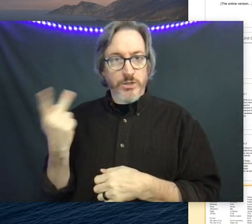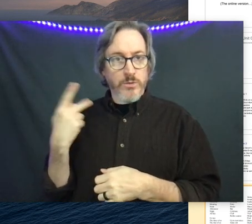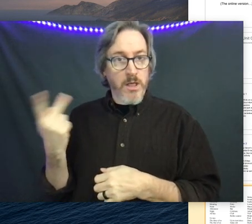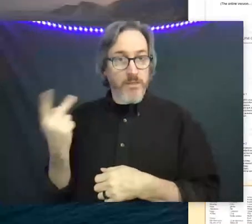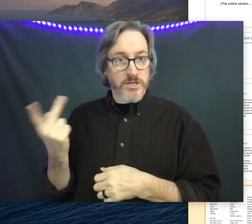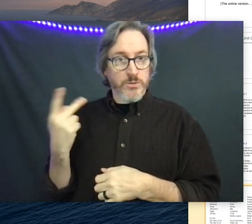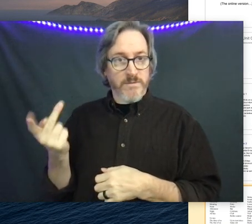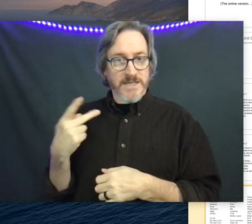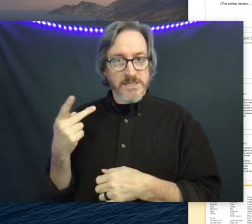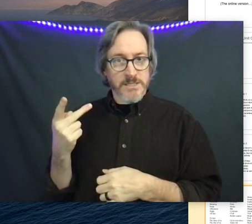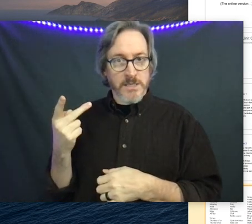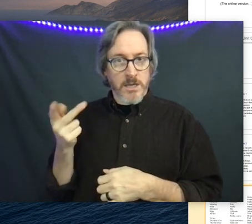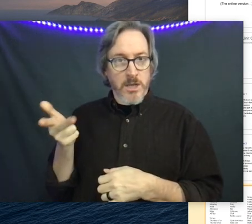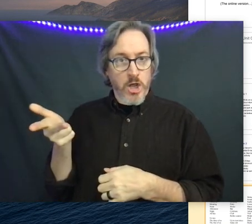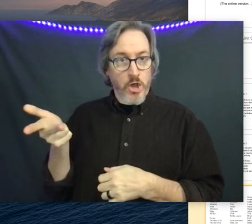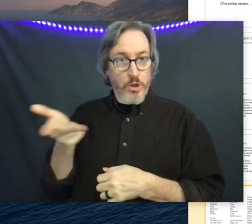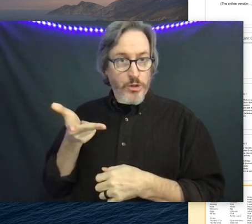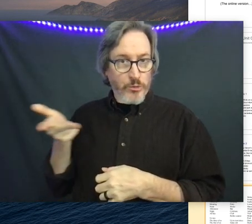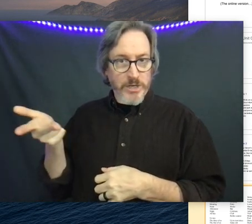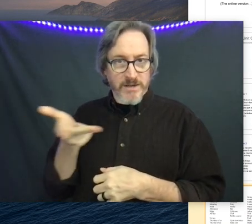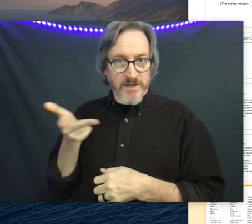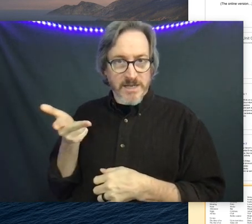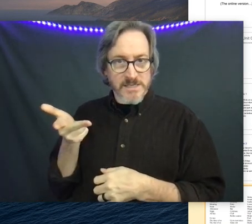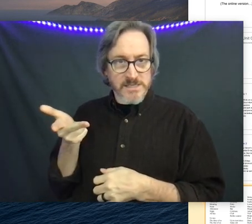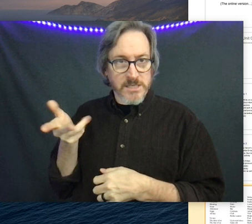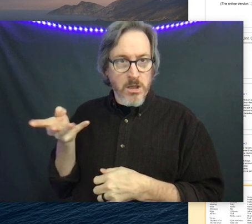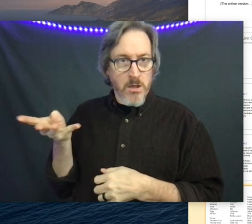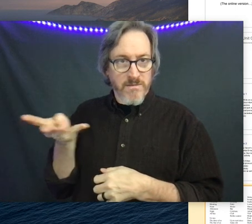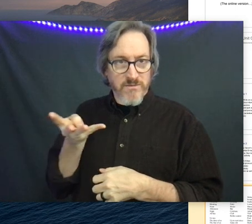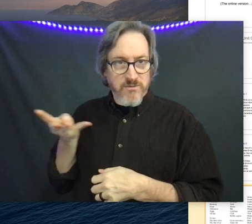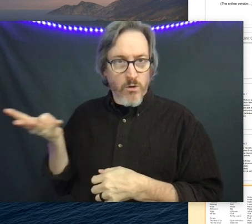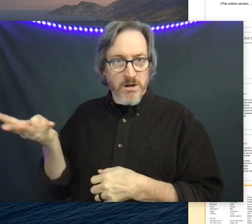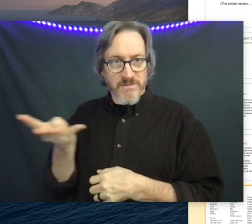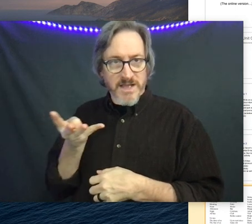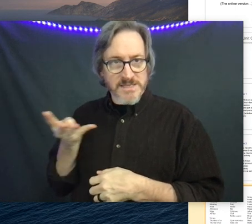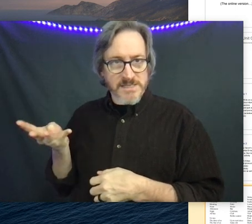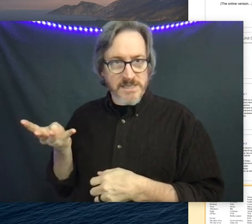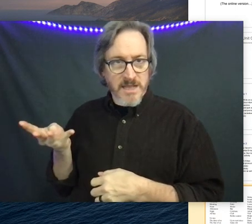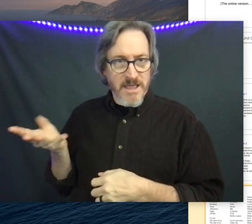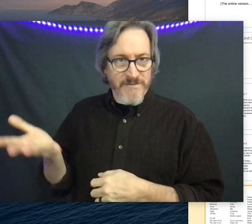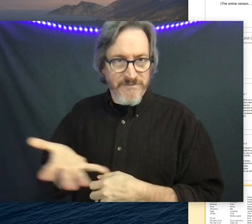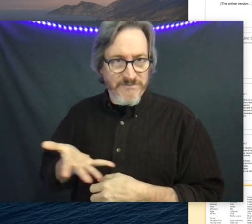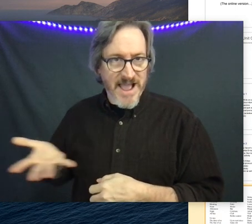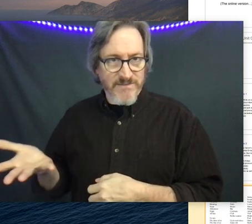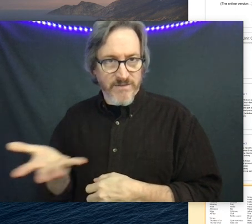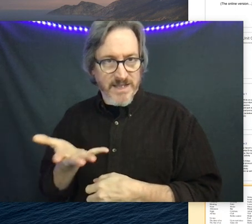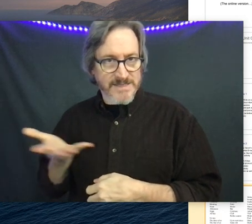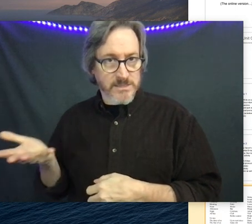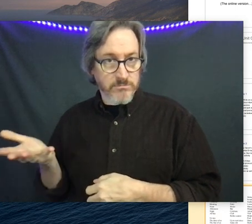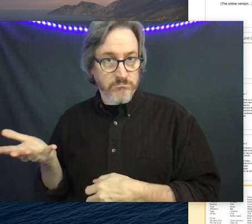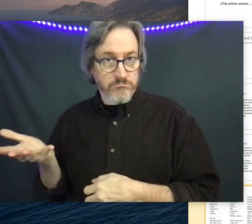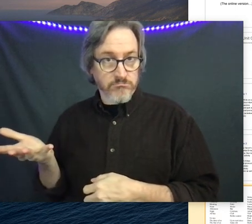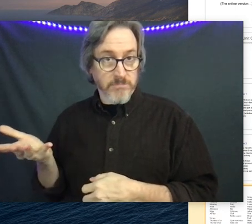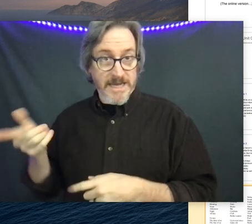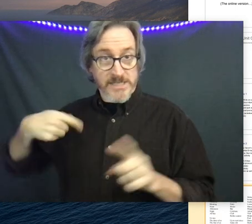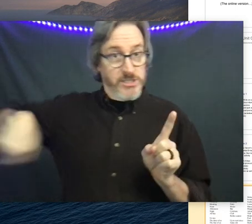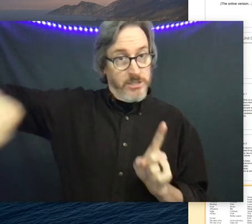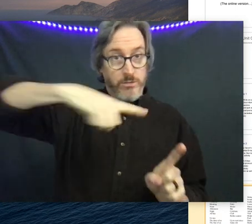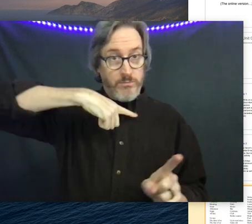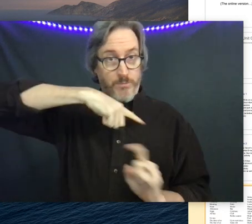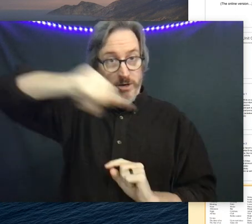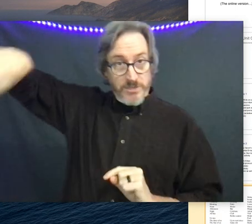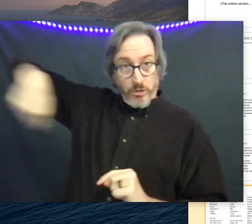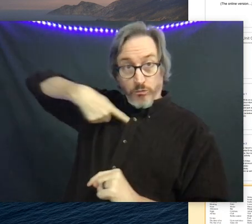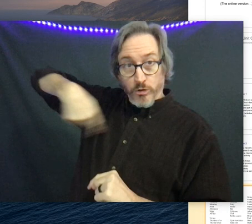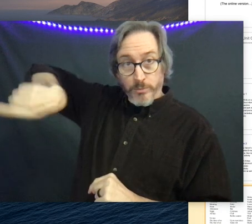us two, the two of us, 3 of us, 4 of us, 5 of us, and it's,